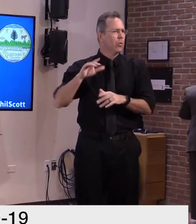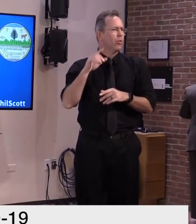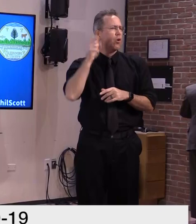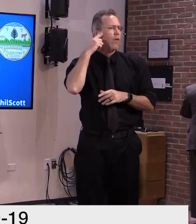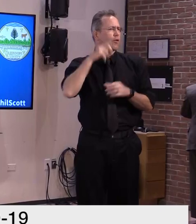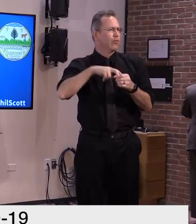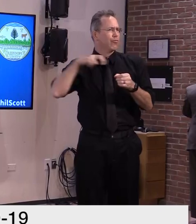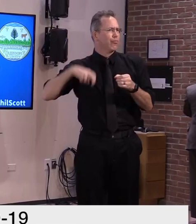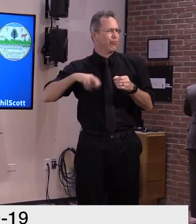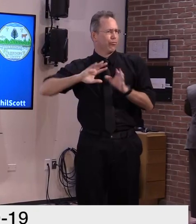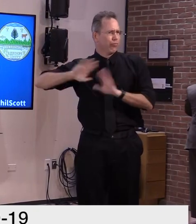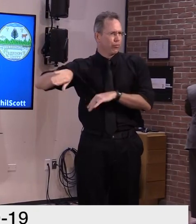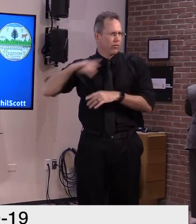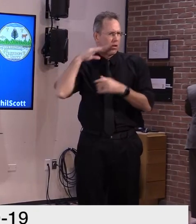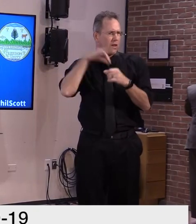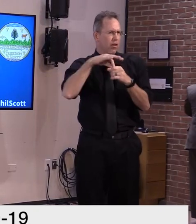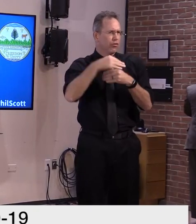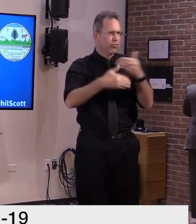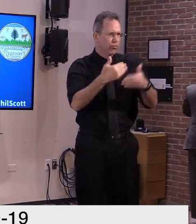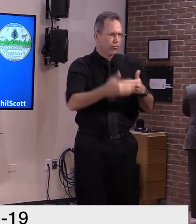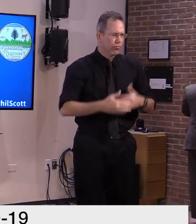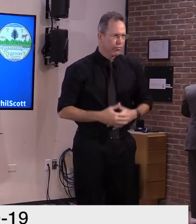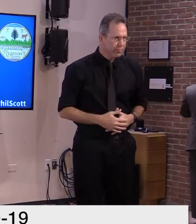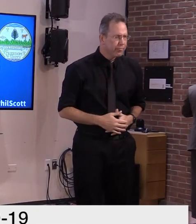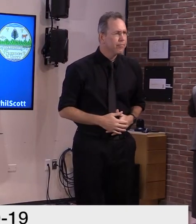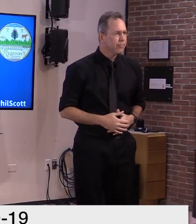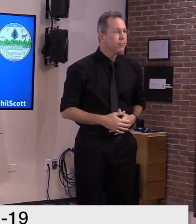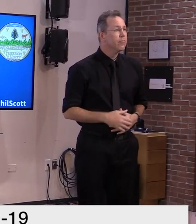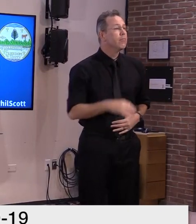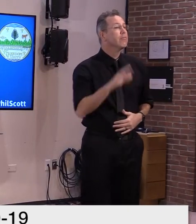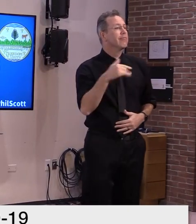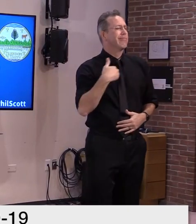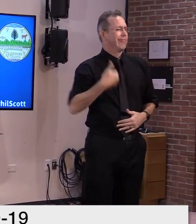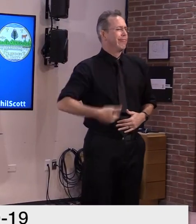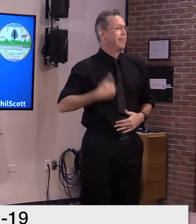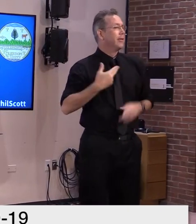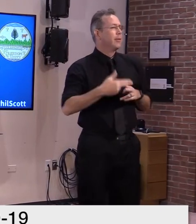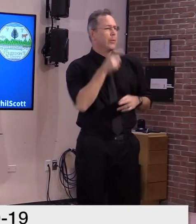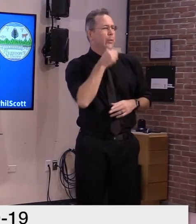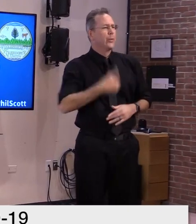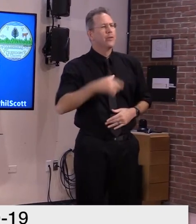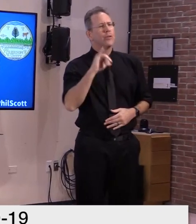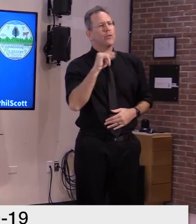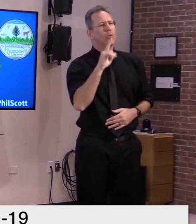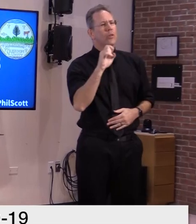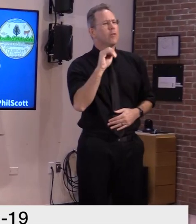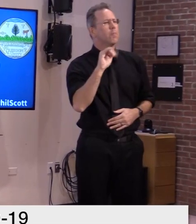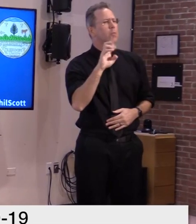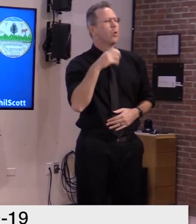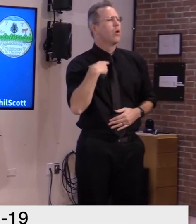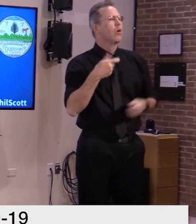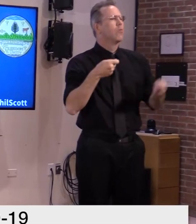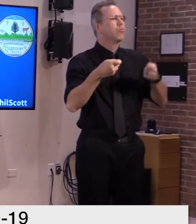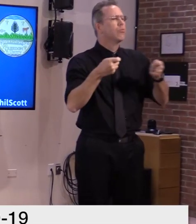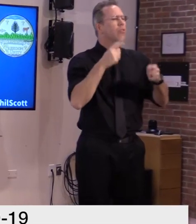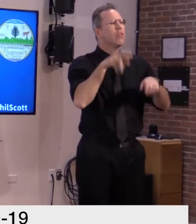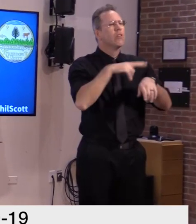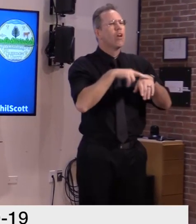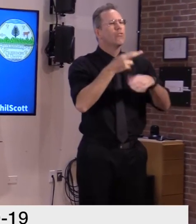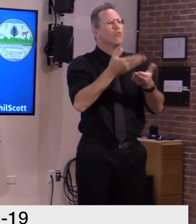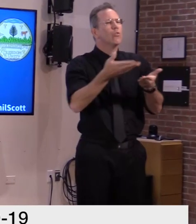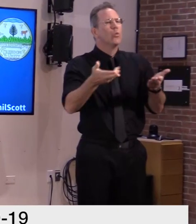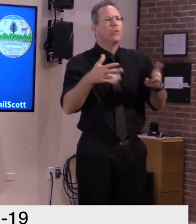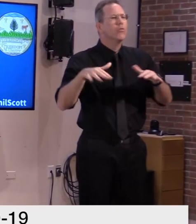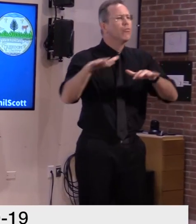I'm Julie Moore, the Secretary of Natural Resources, and I'm going to kick things off this morning talking about school-based